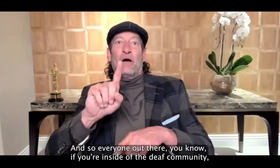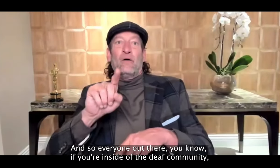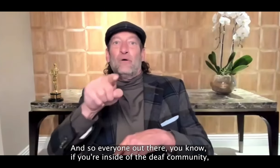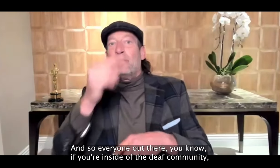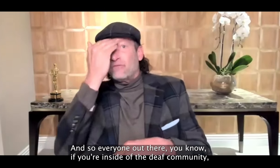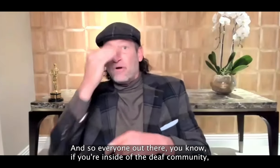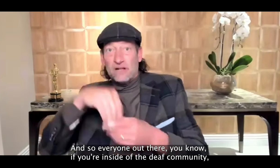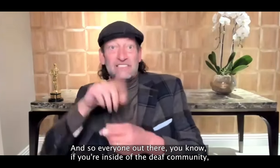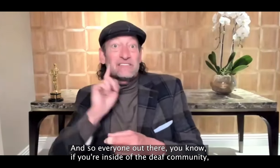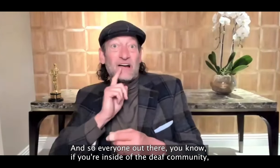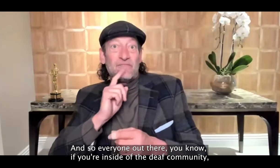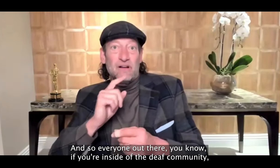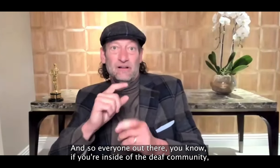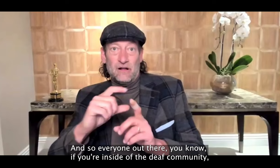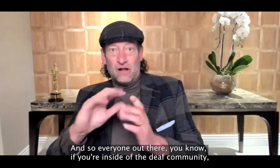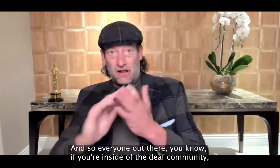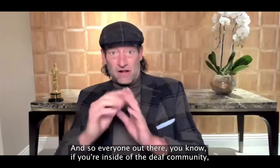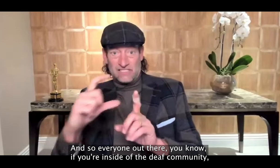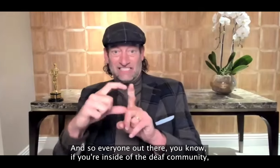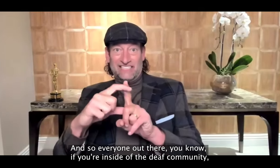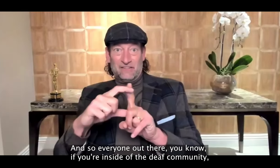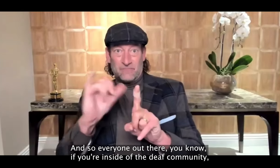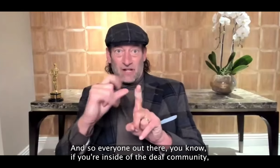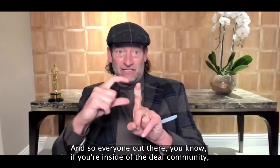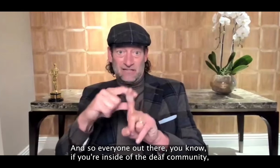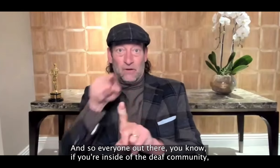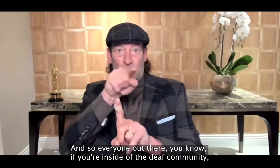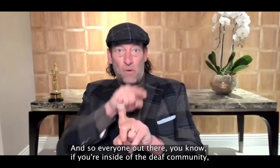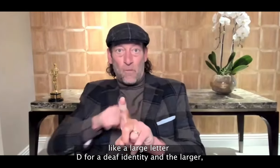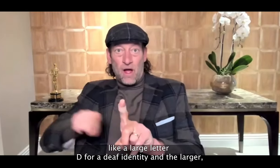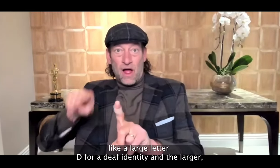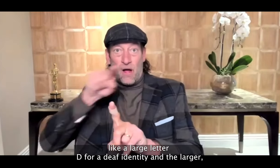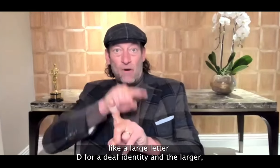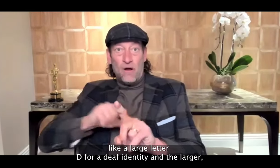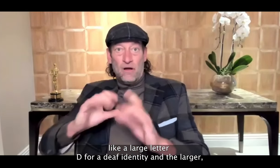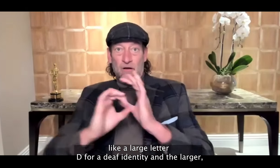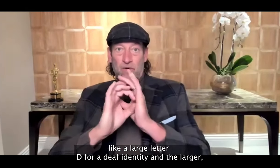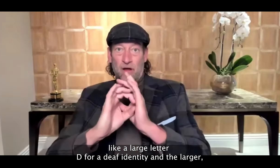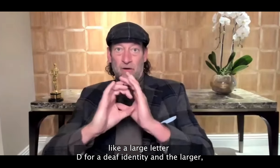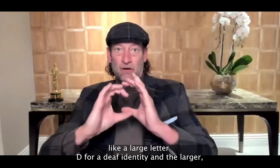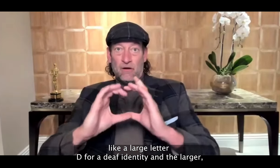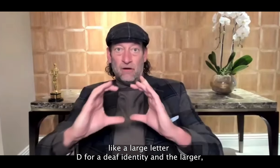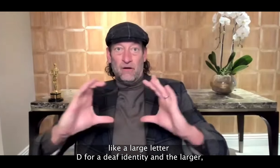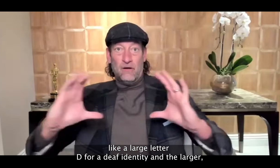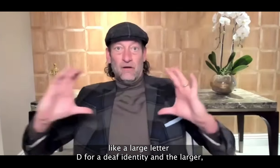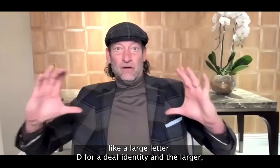so everyone out there, you know, if you're inside of the deaf community, like a large letter D for